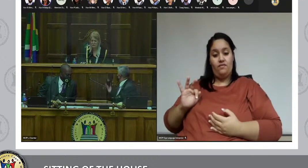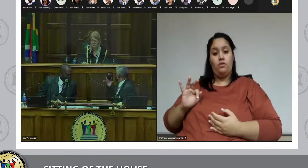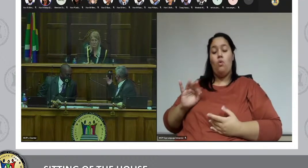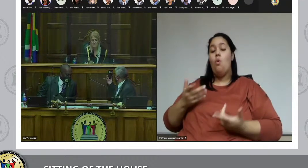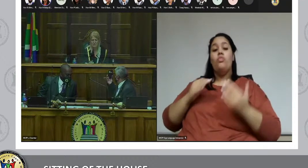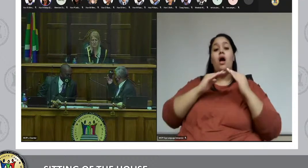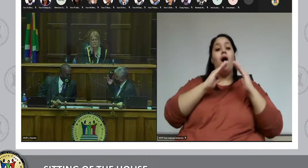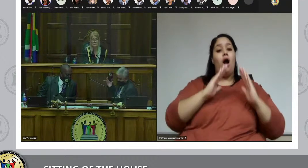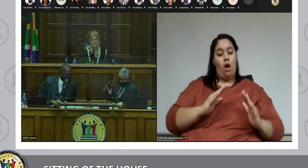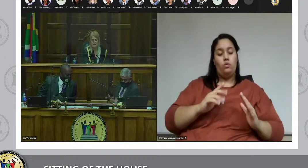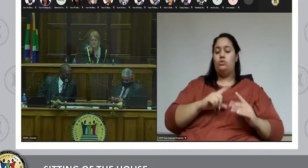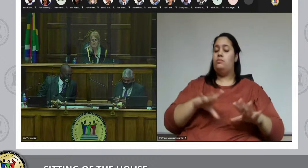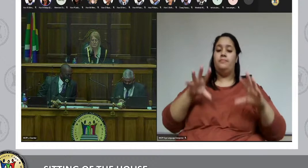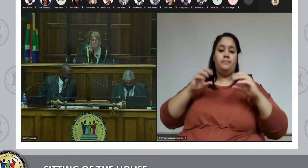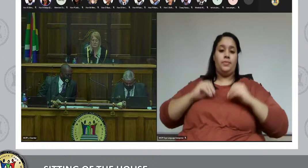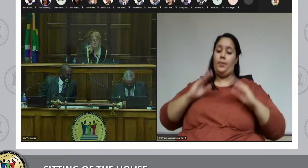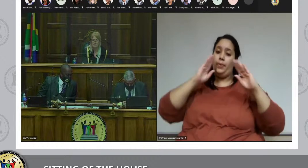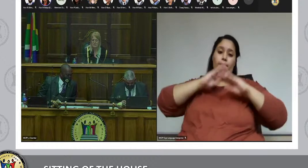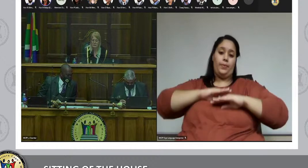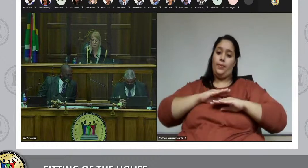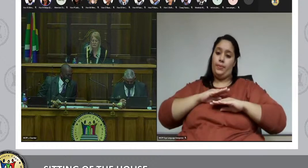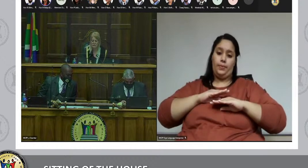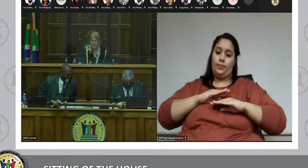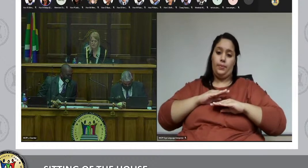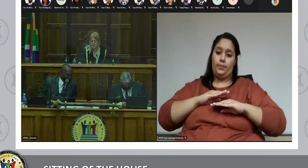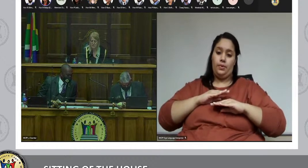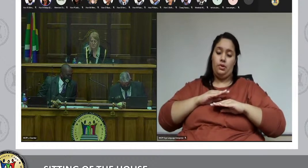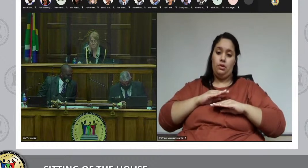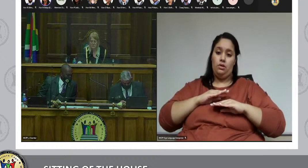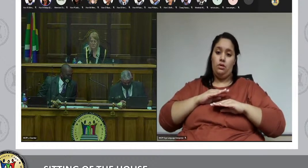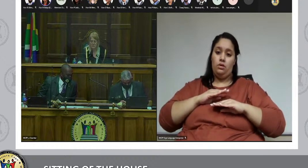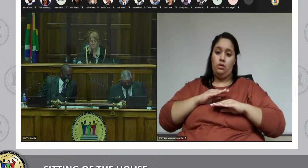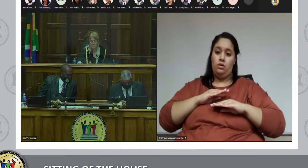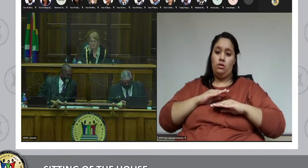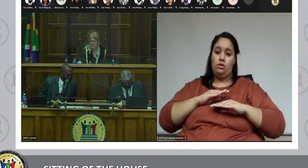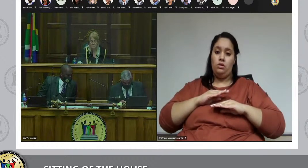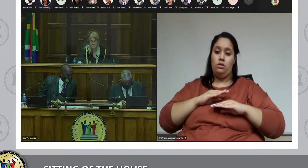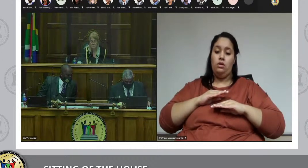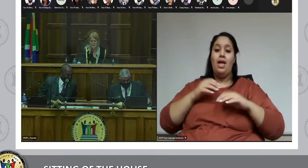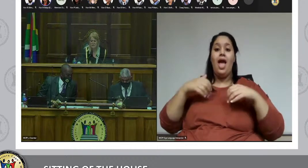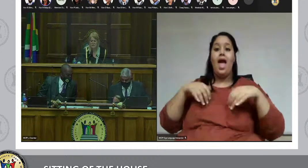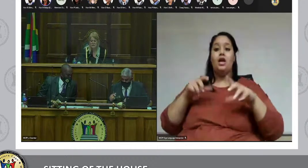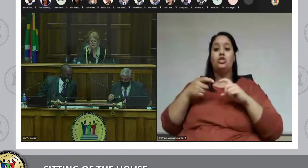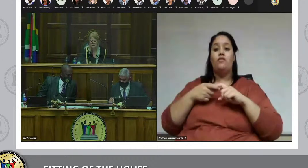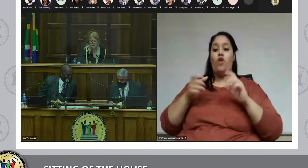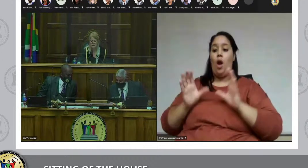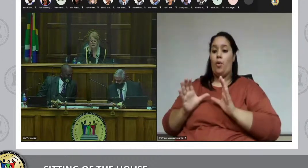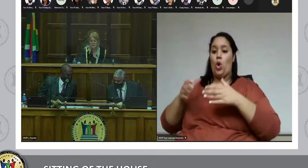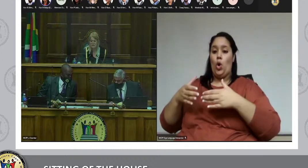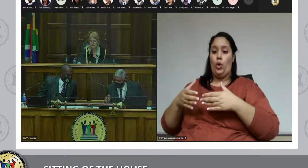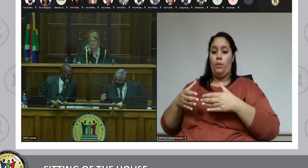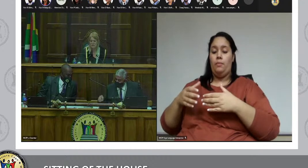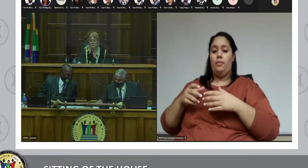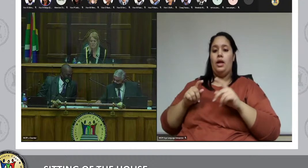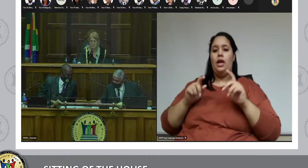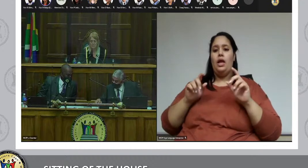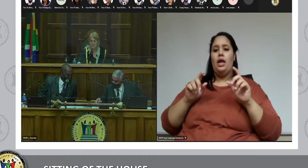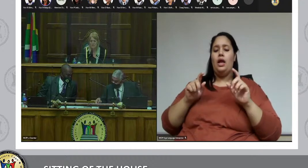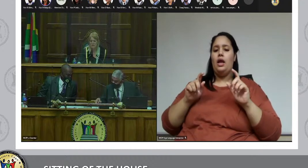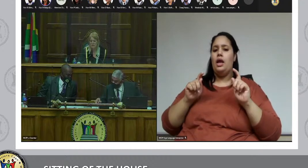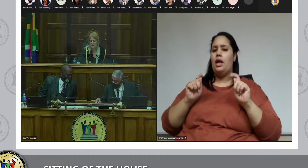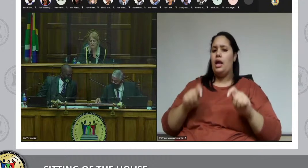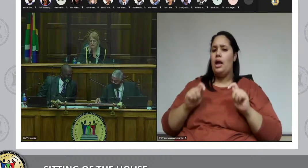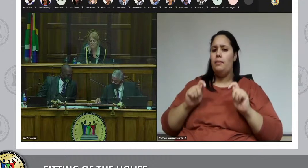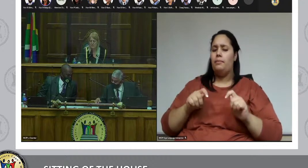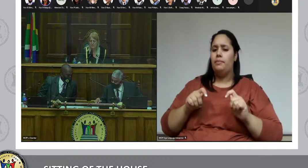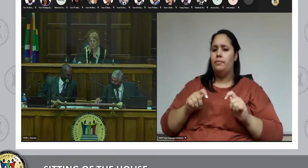and condemns in the strongest possible terms, the action of an opportunistic group called Cape Sect, who have